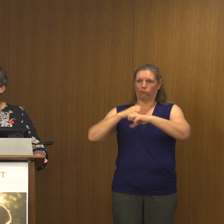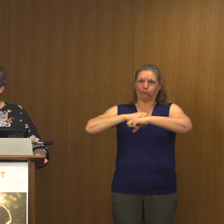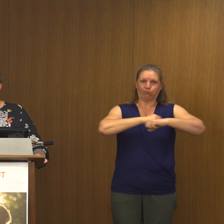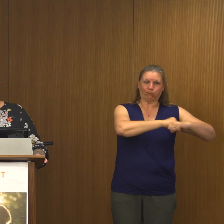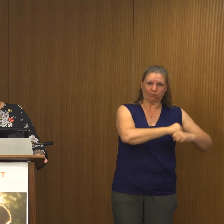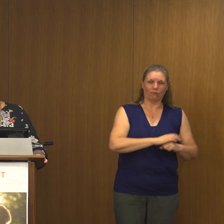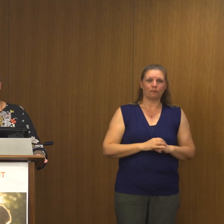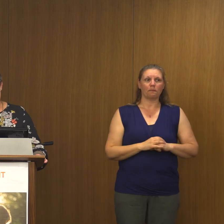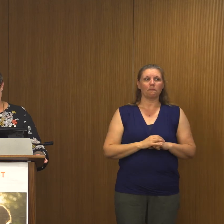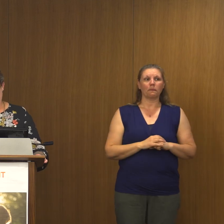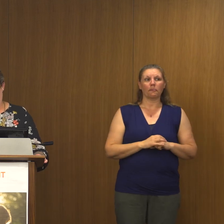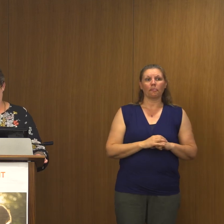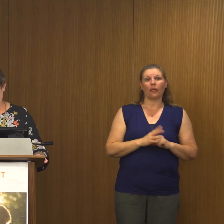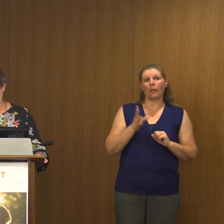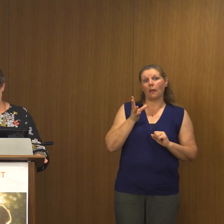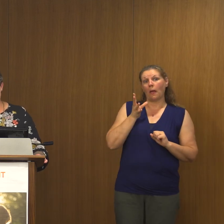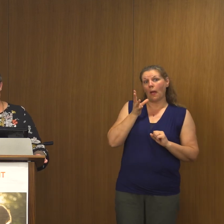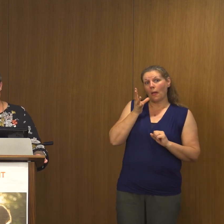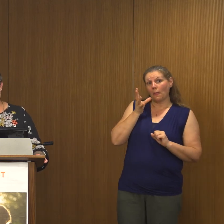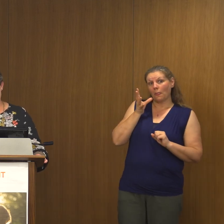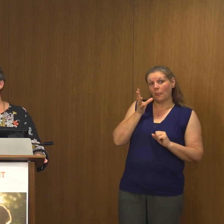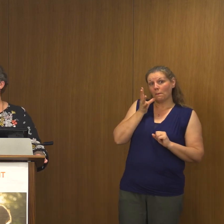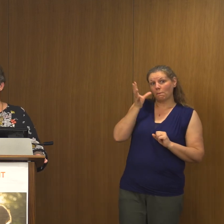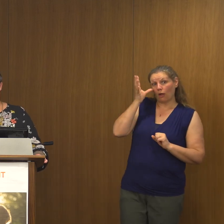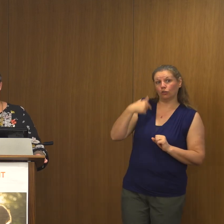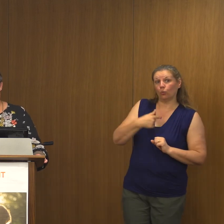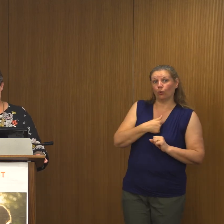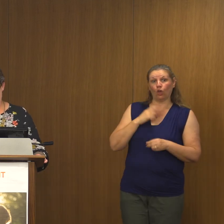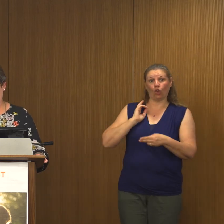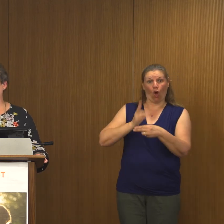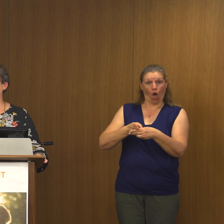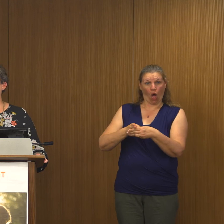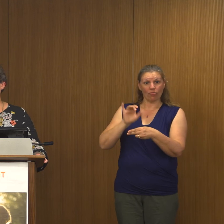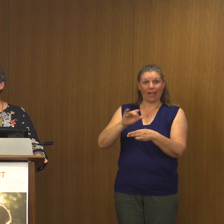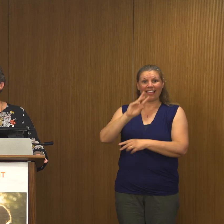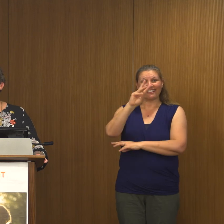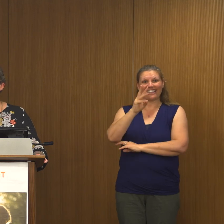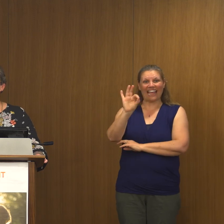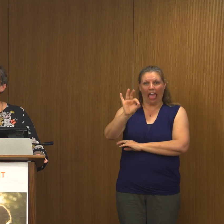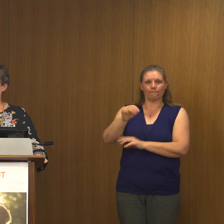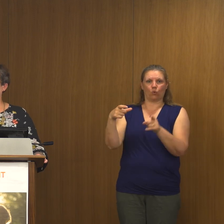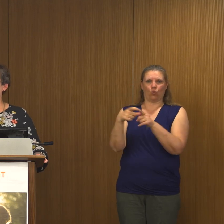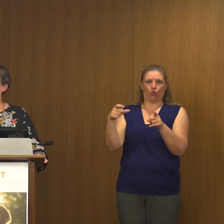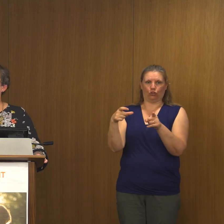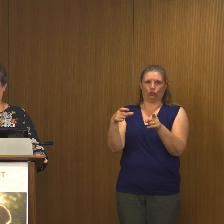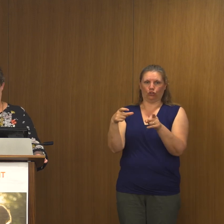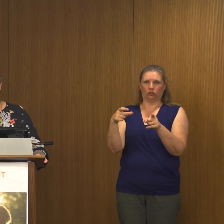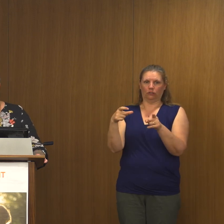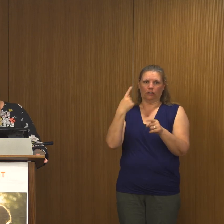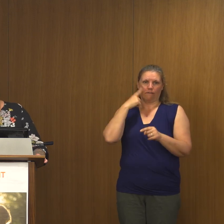The parents' version of the title was actually called the 6 F Words of Disability, which are words that don't fit in the swear